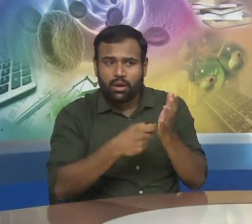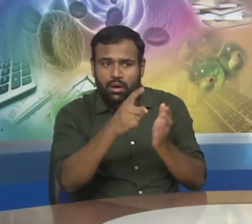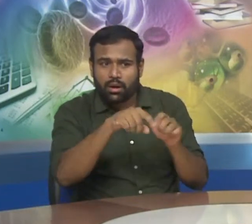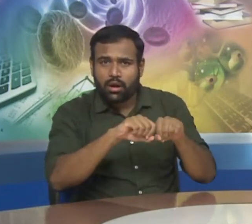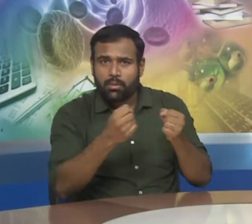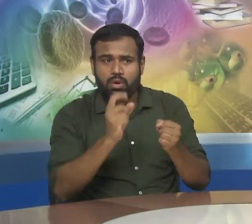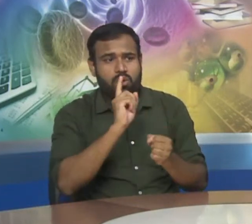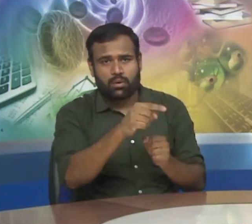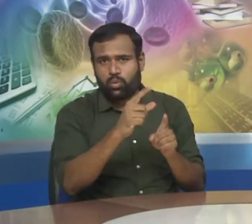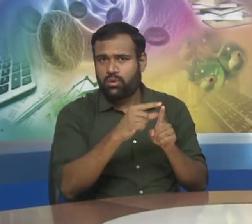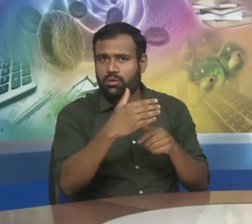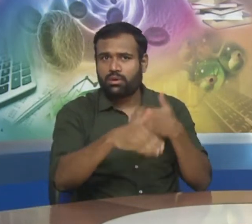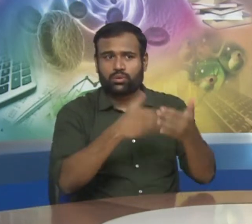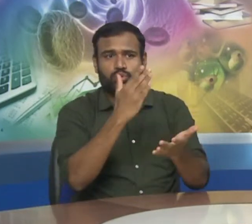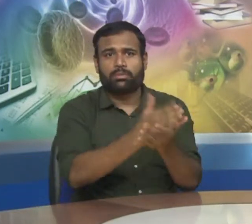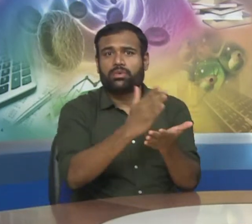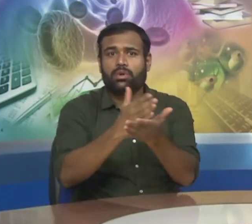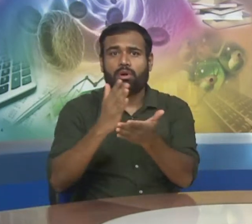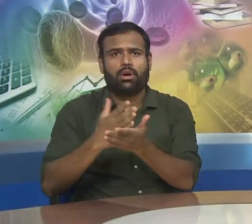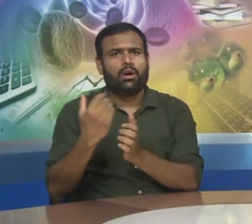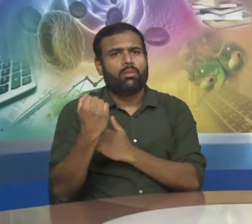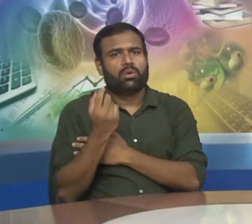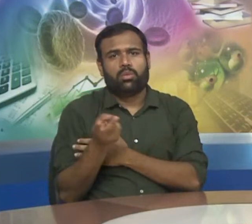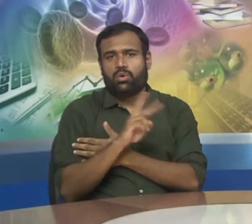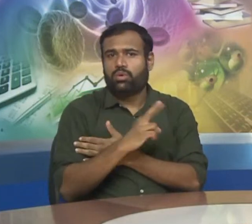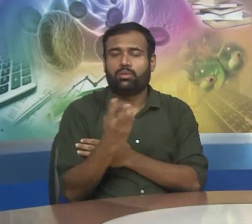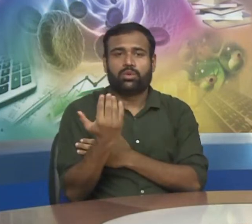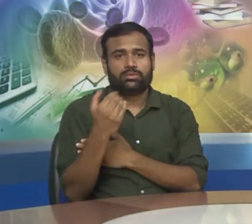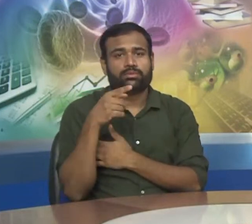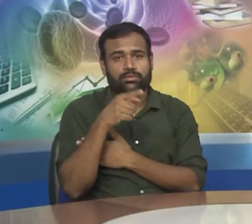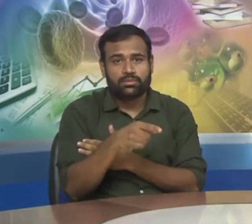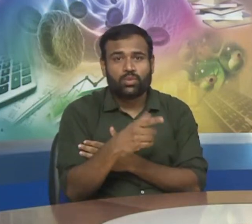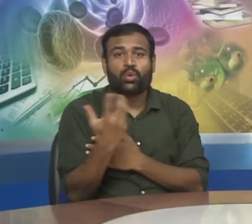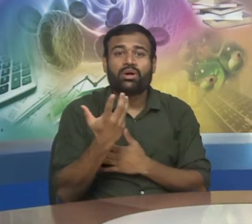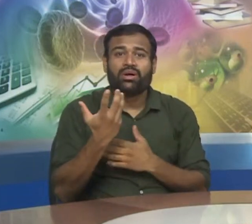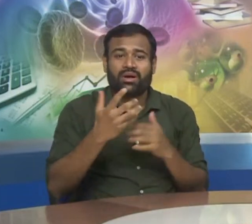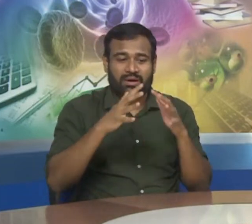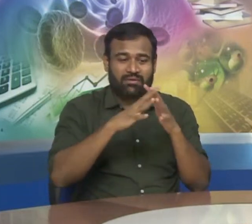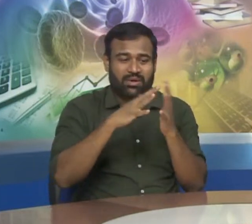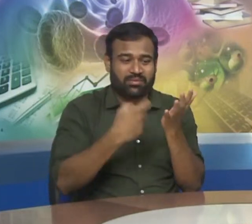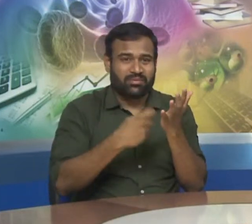mandamus, prohibition, certiorari and quo warranto.